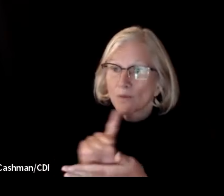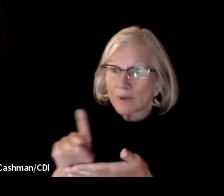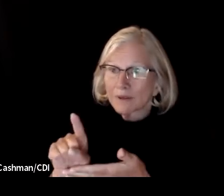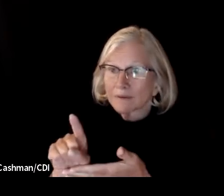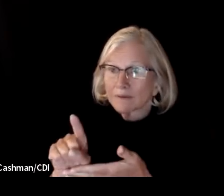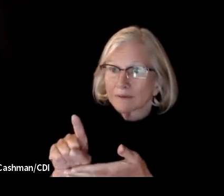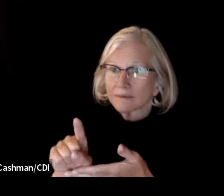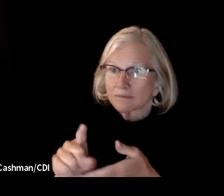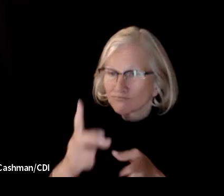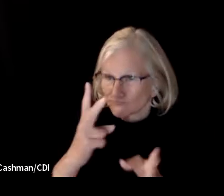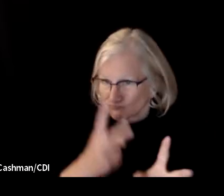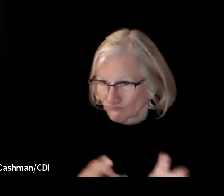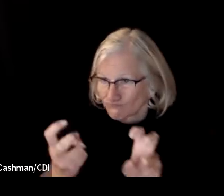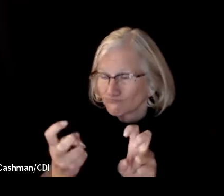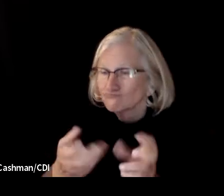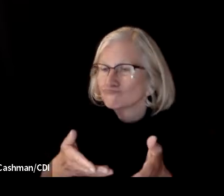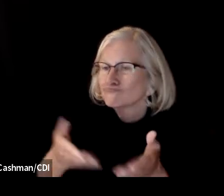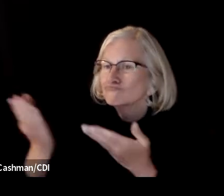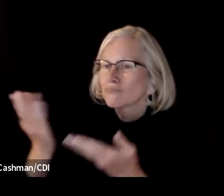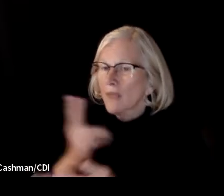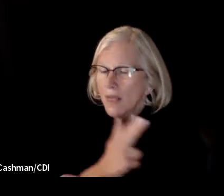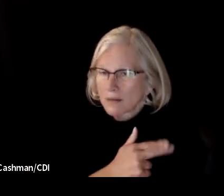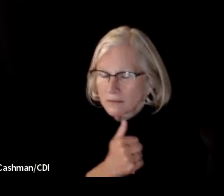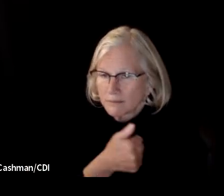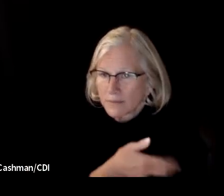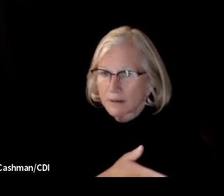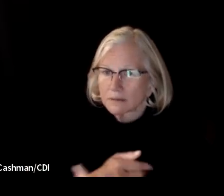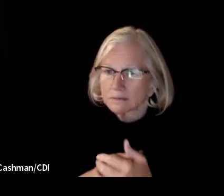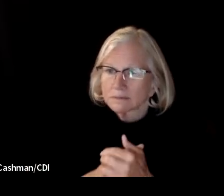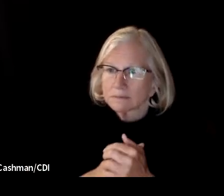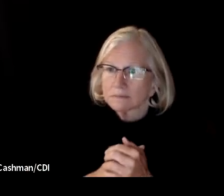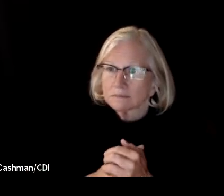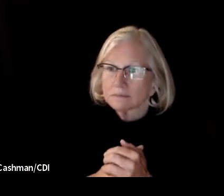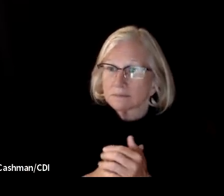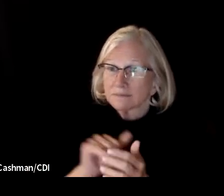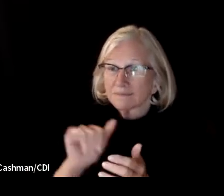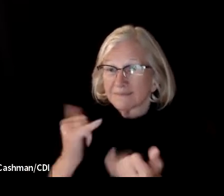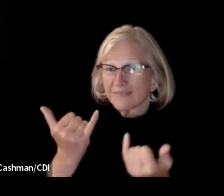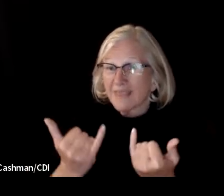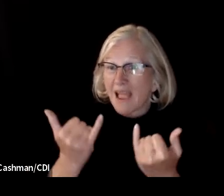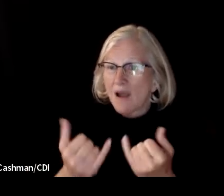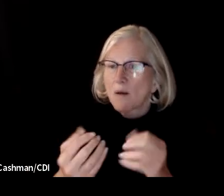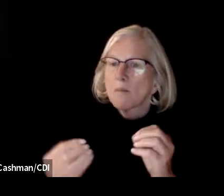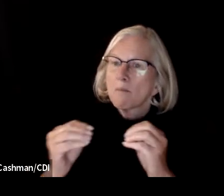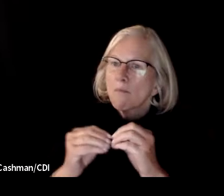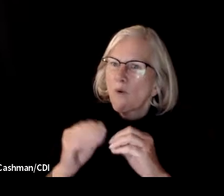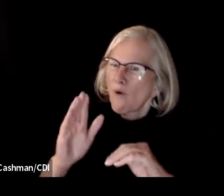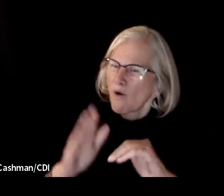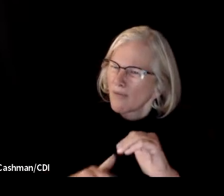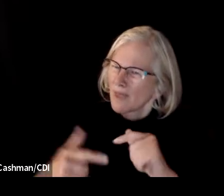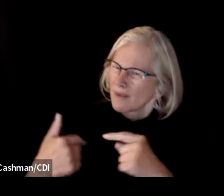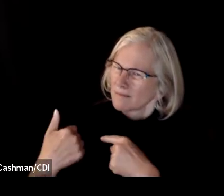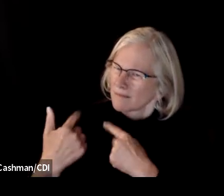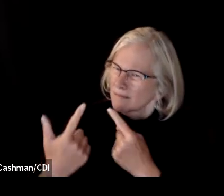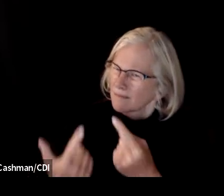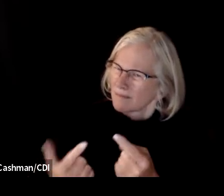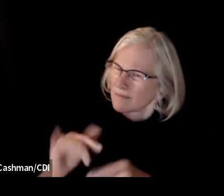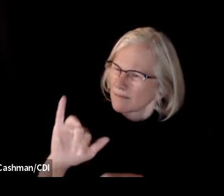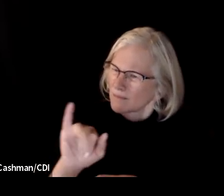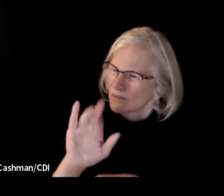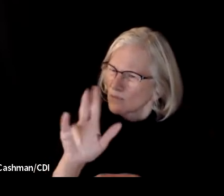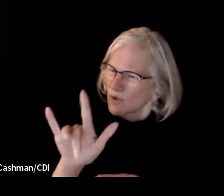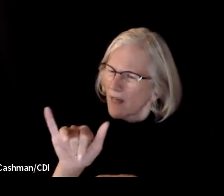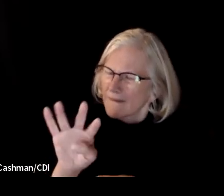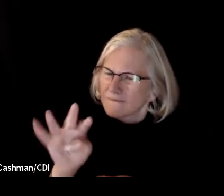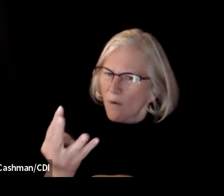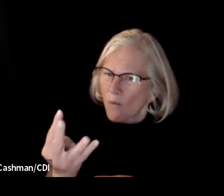leading up to July 4th. Over the past 4 weeks, we're seeing a pretty consistent about 12% week-over-week increase in